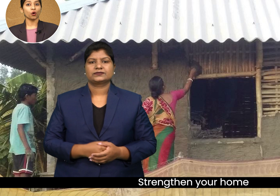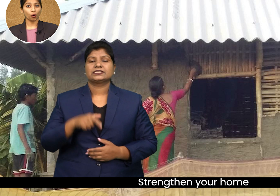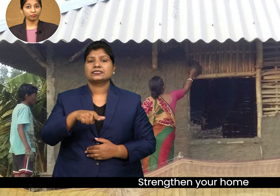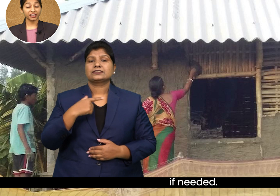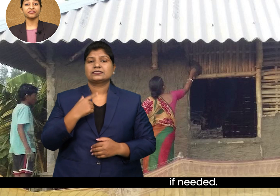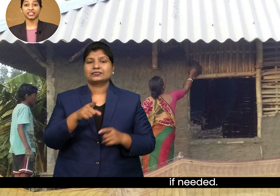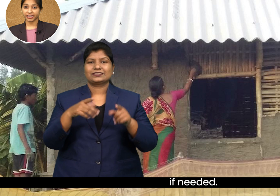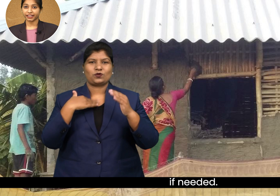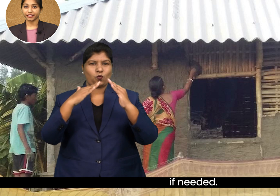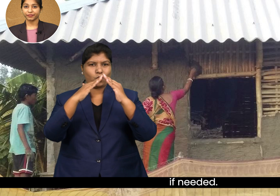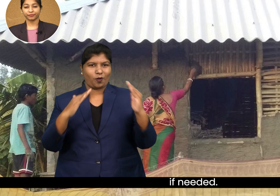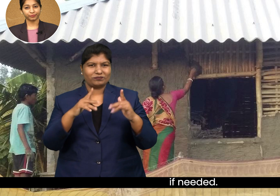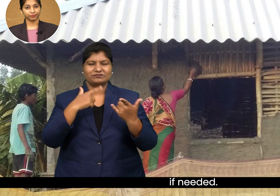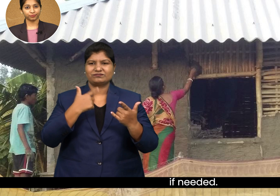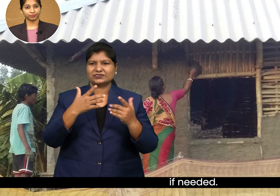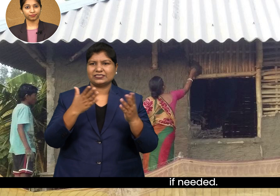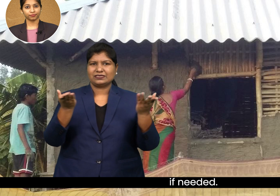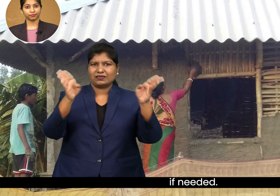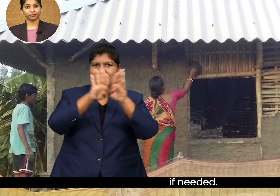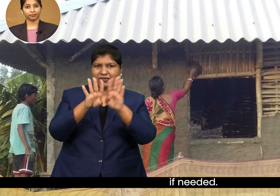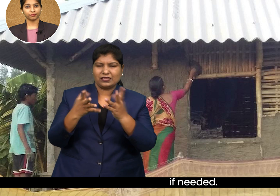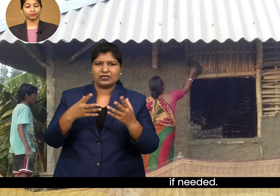Strengthen your home if needed.